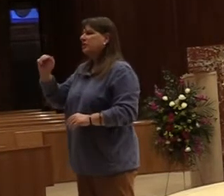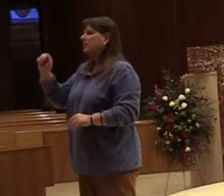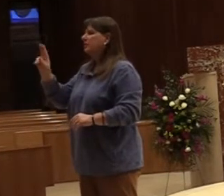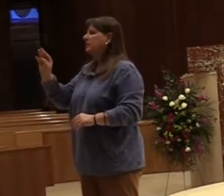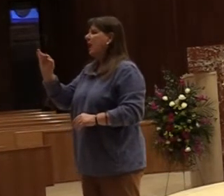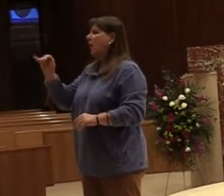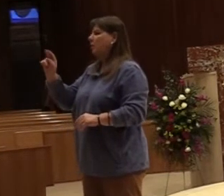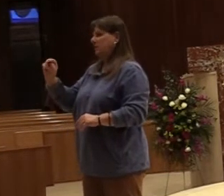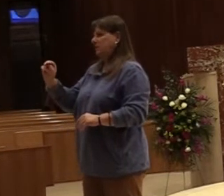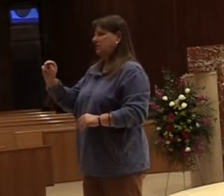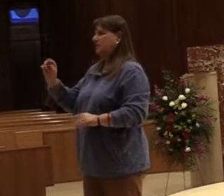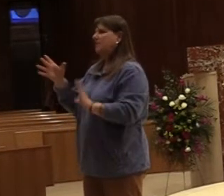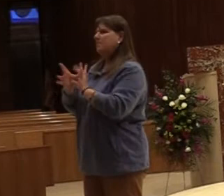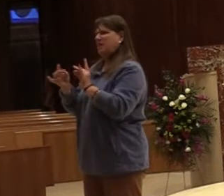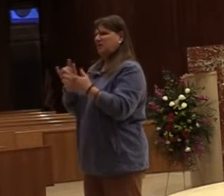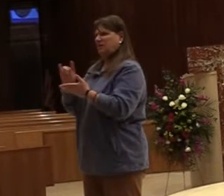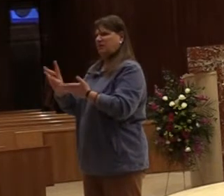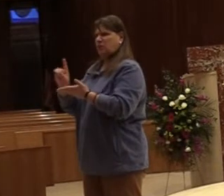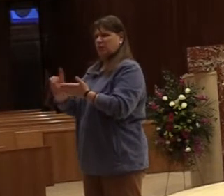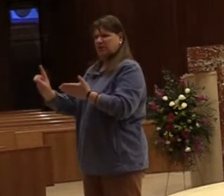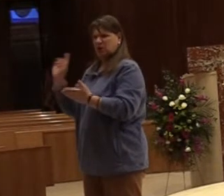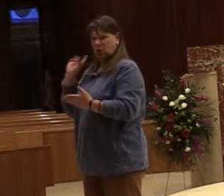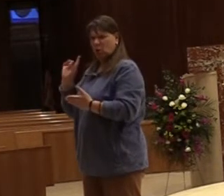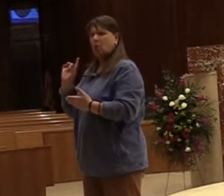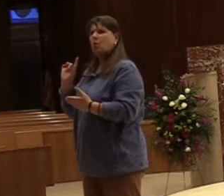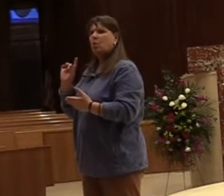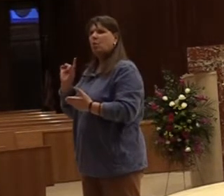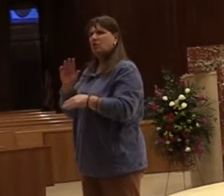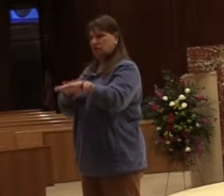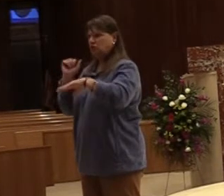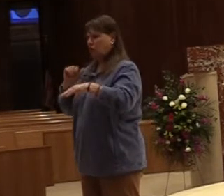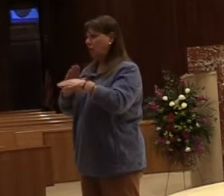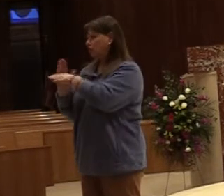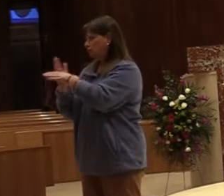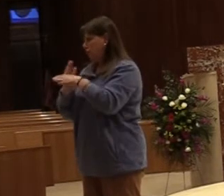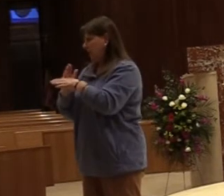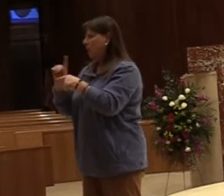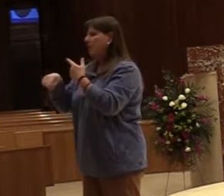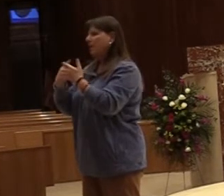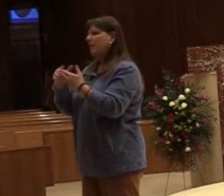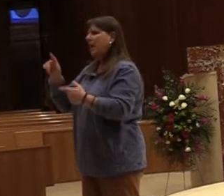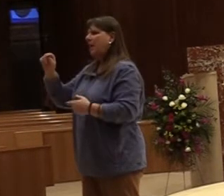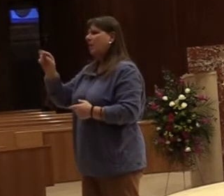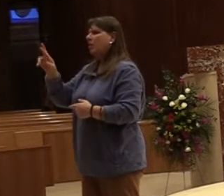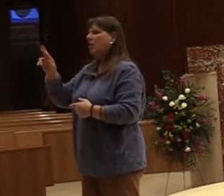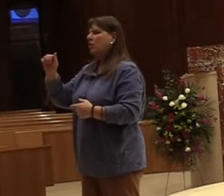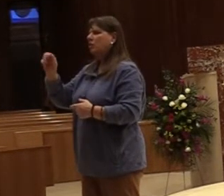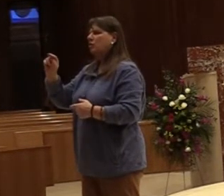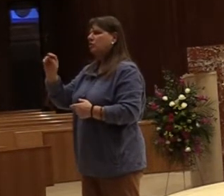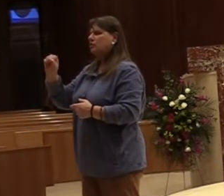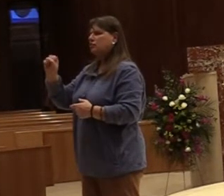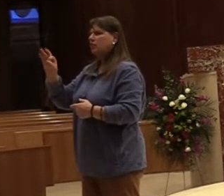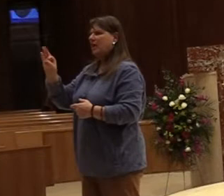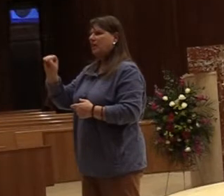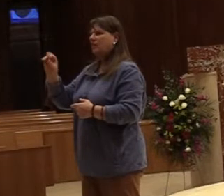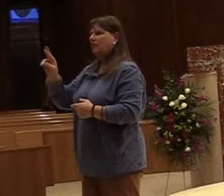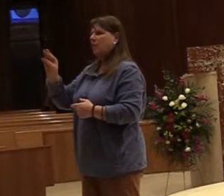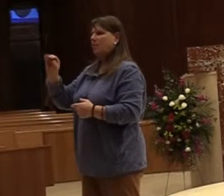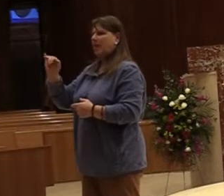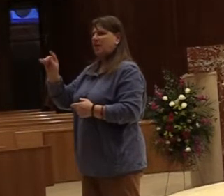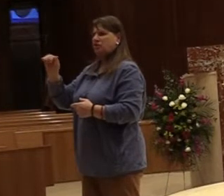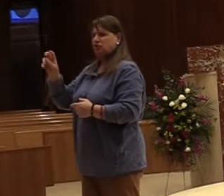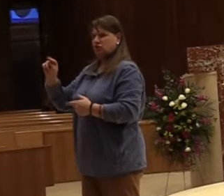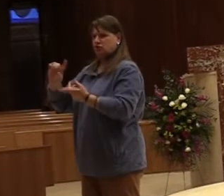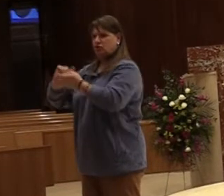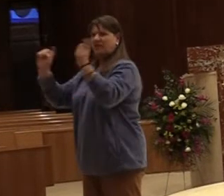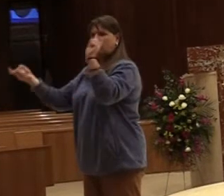Which Paul shared about transformation Mary Baptist. And at other times,